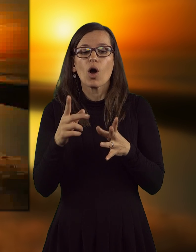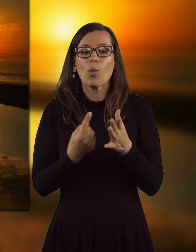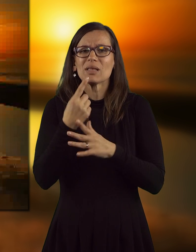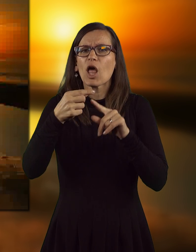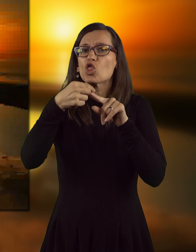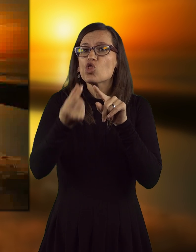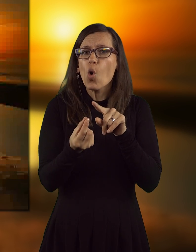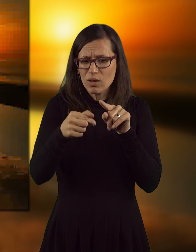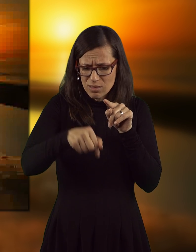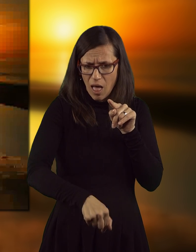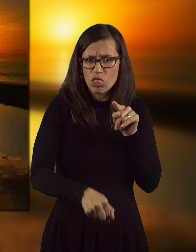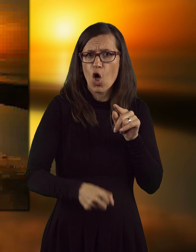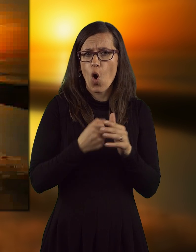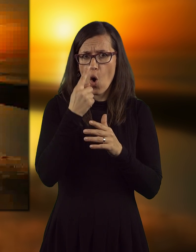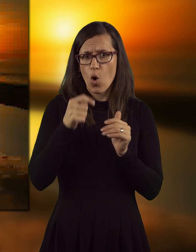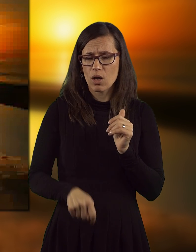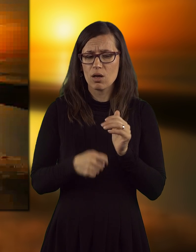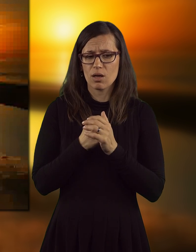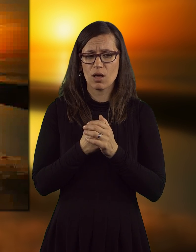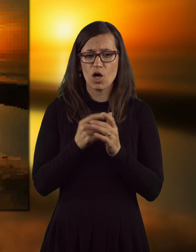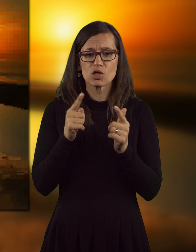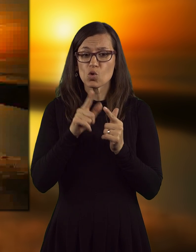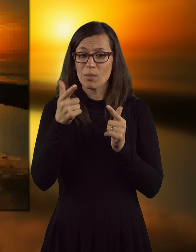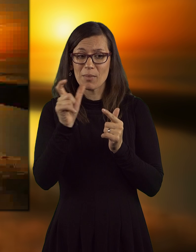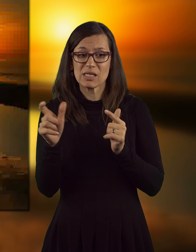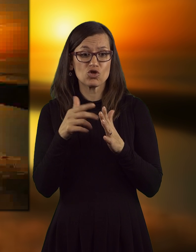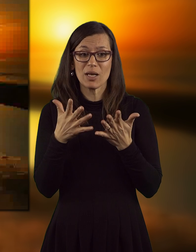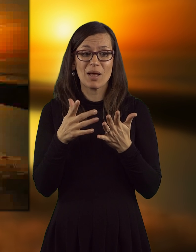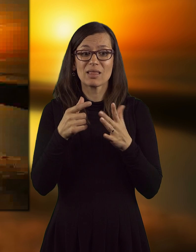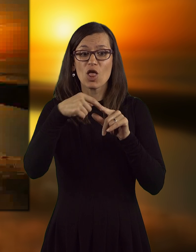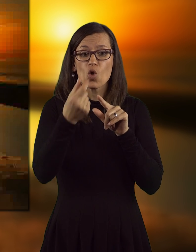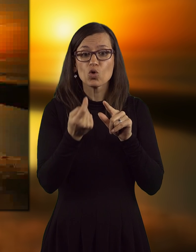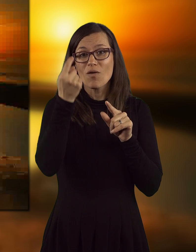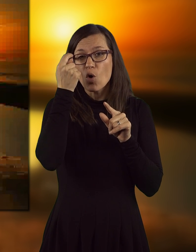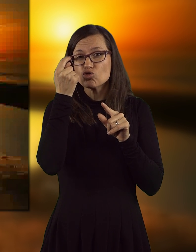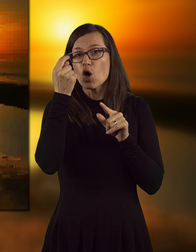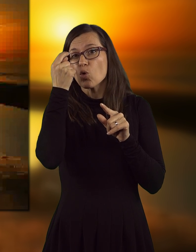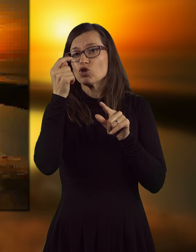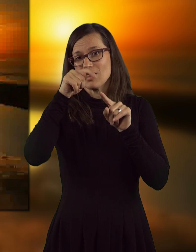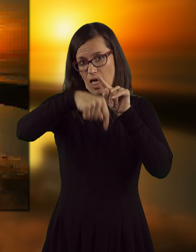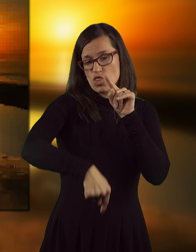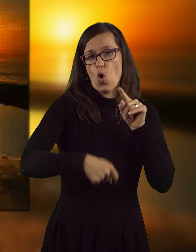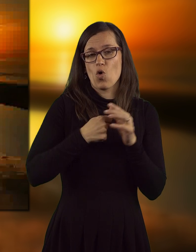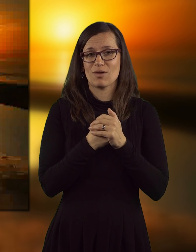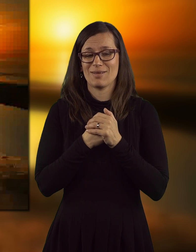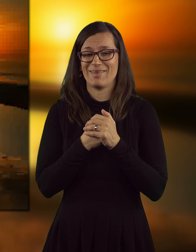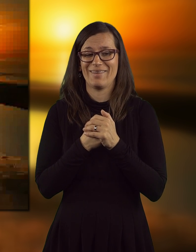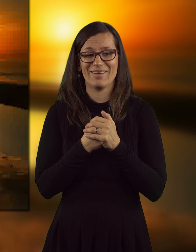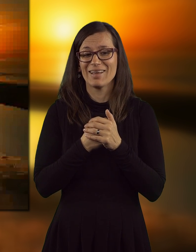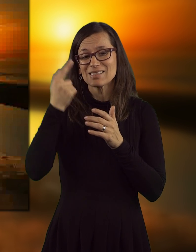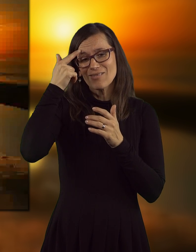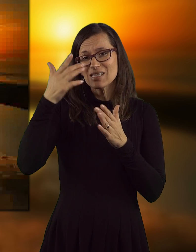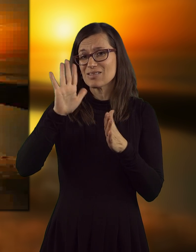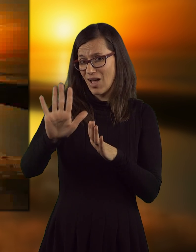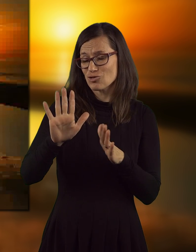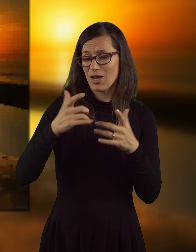toenail. In other words, you don't have toenails in your eyes and eyeballs on your toes. The consciousness